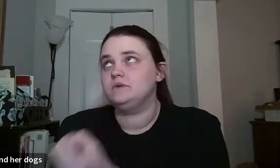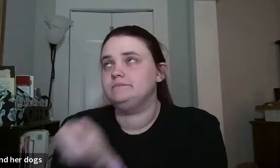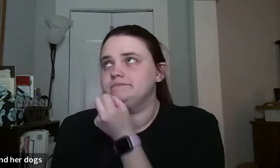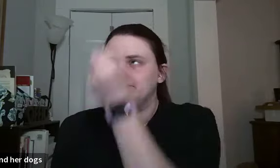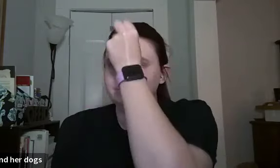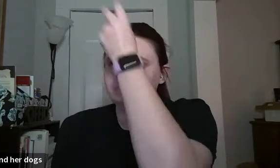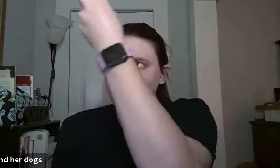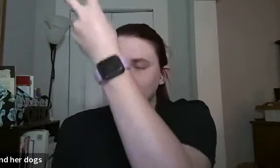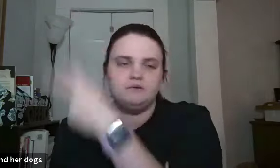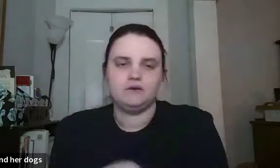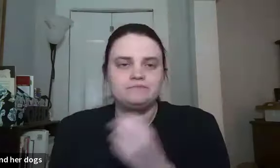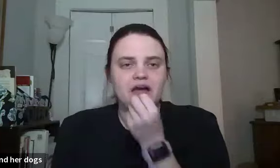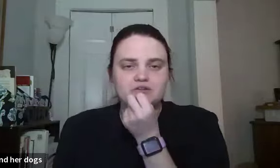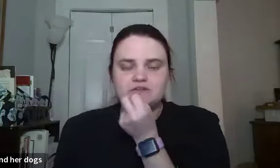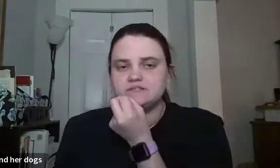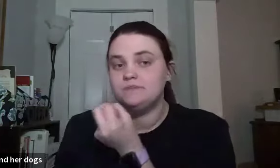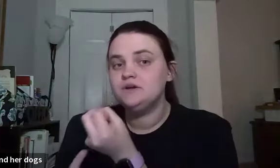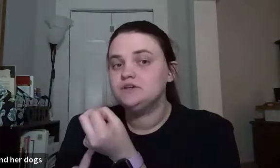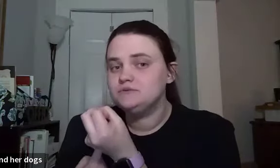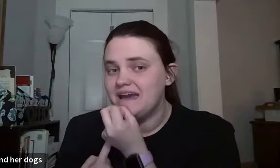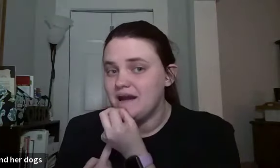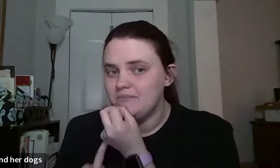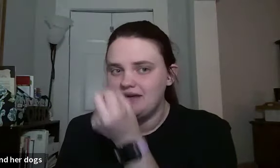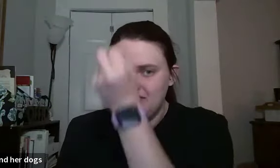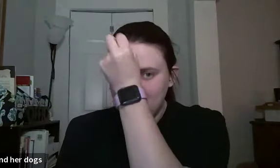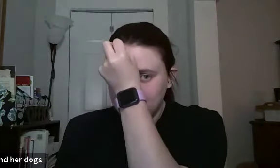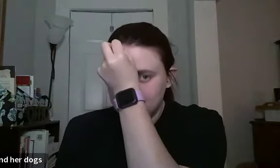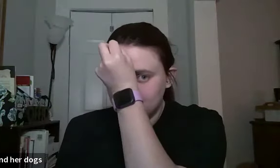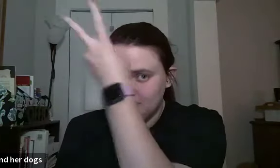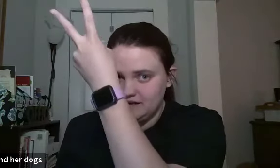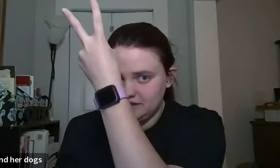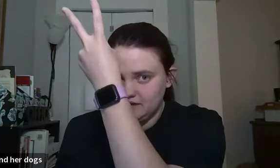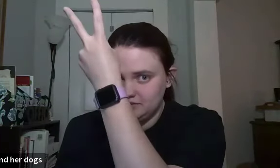Wait, there we go. I do this every time. You tap and then you come to your forehead and flick up.